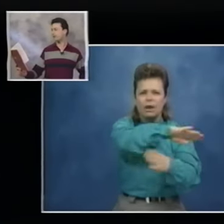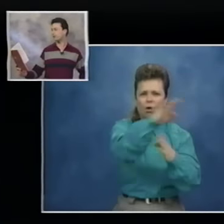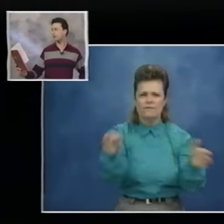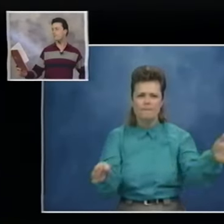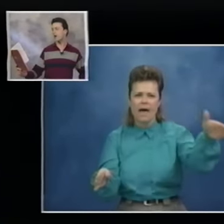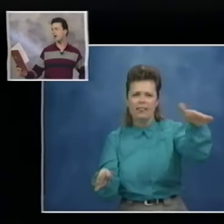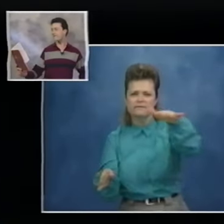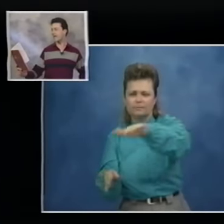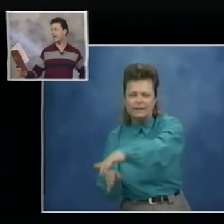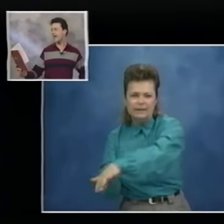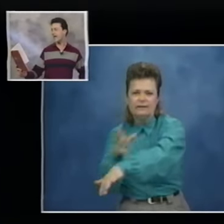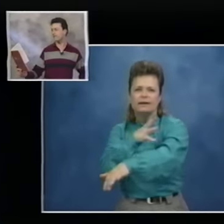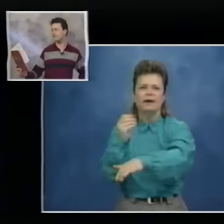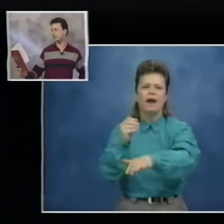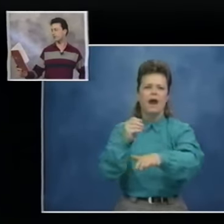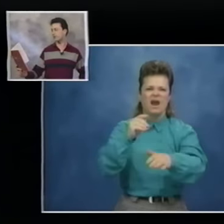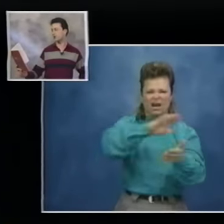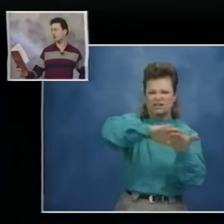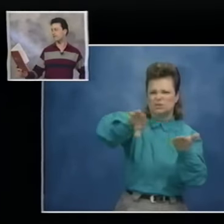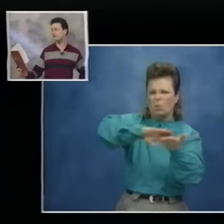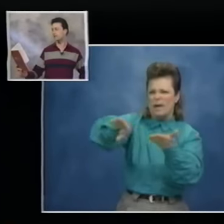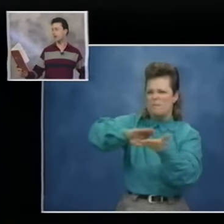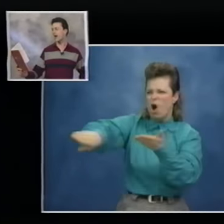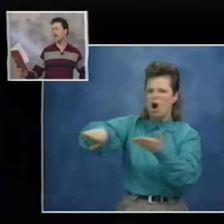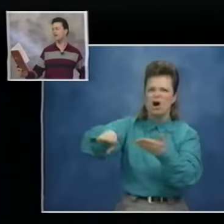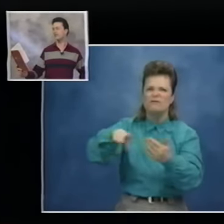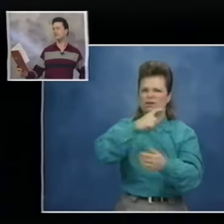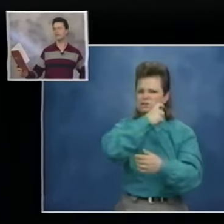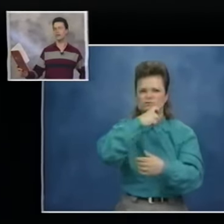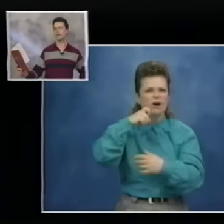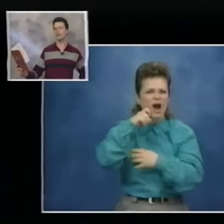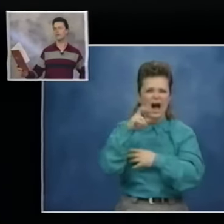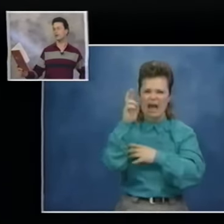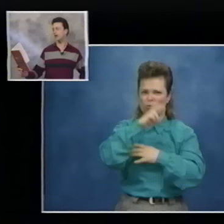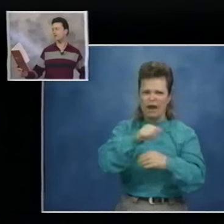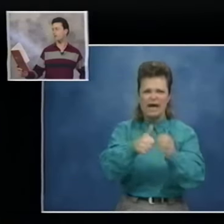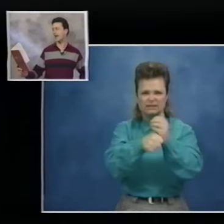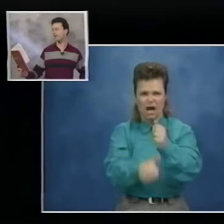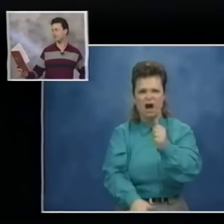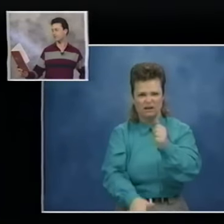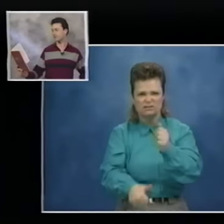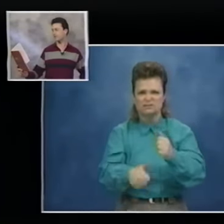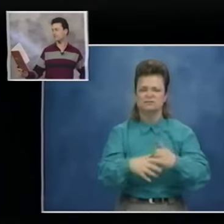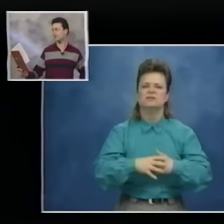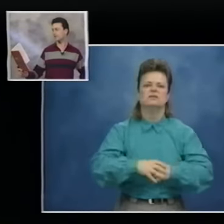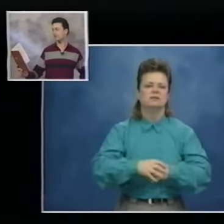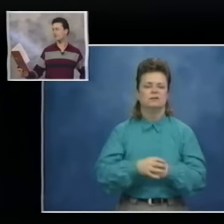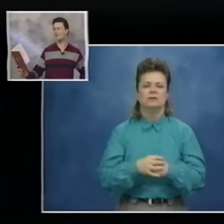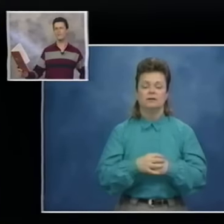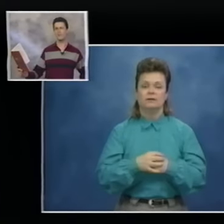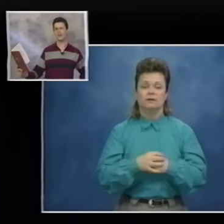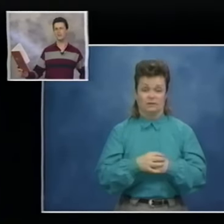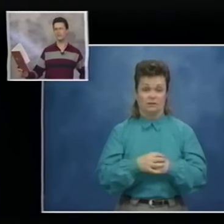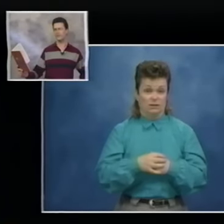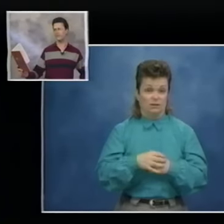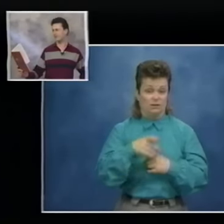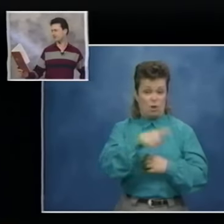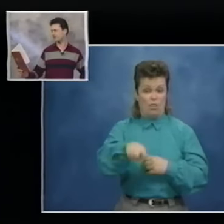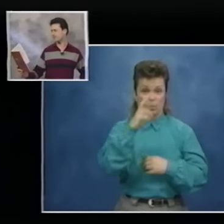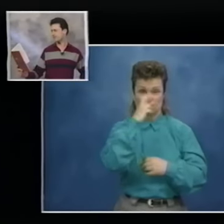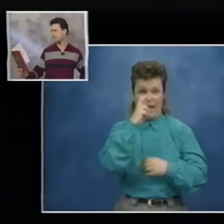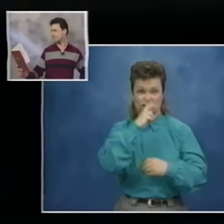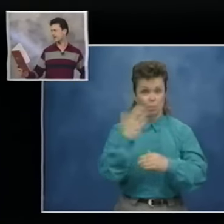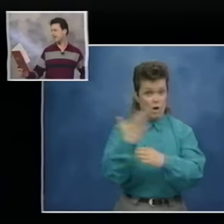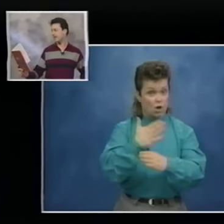and sweep off handfuls of dried dung of rats. These rats were